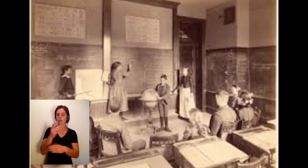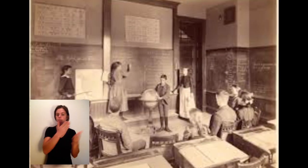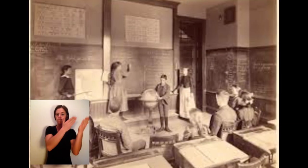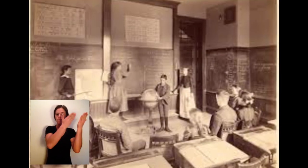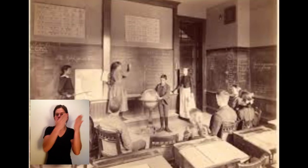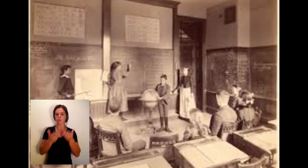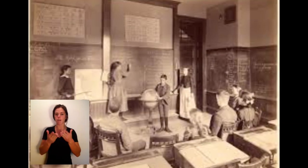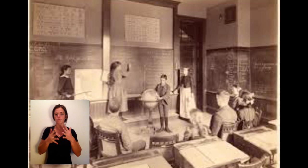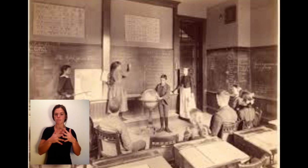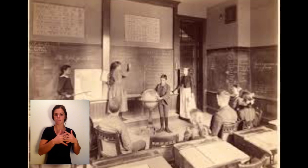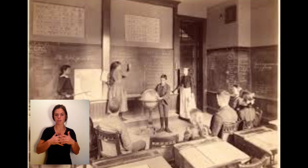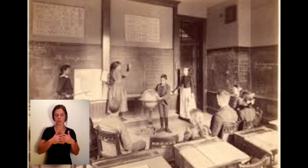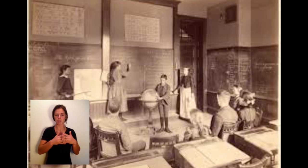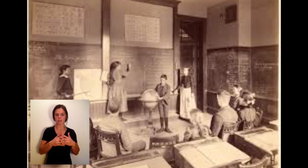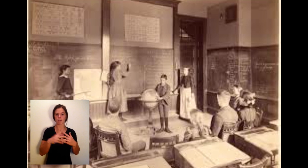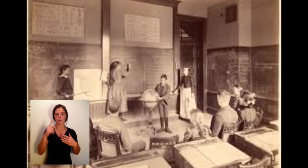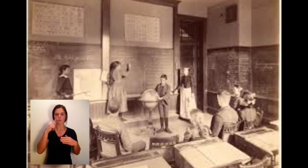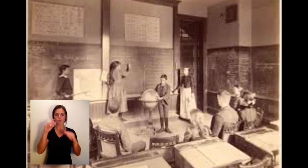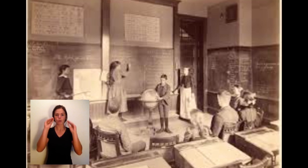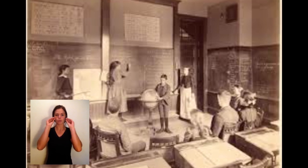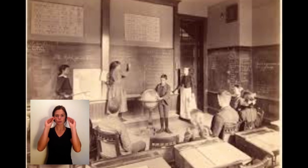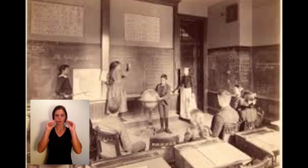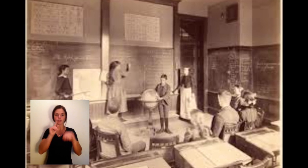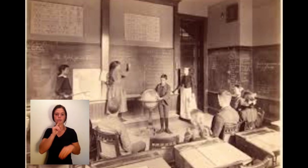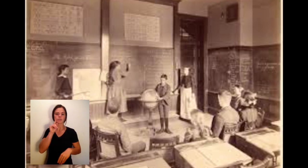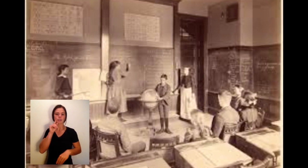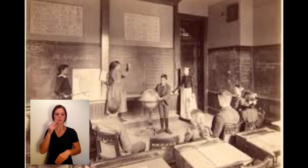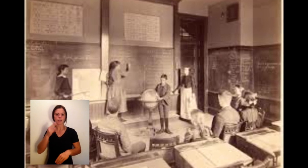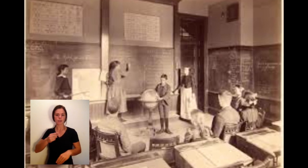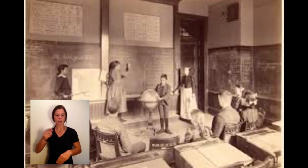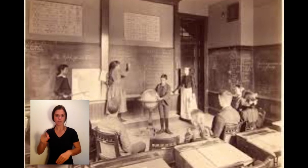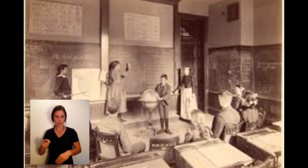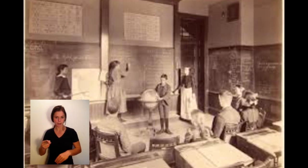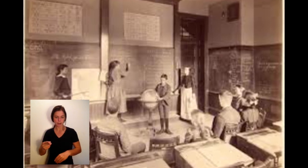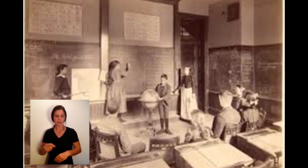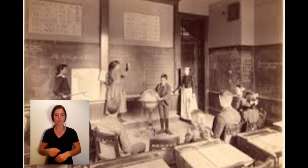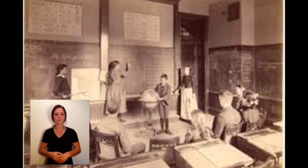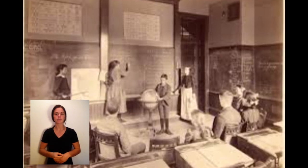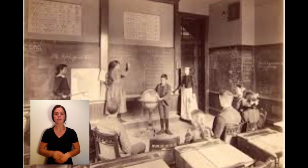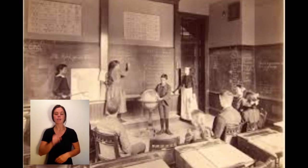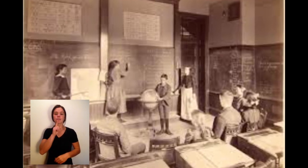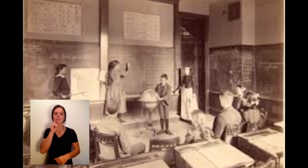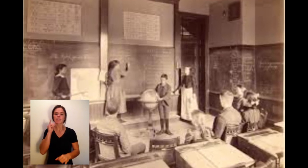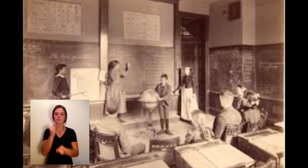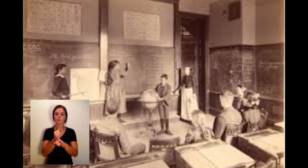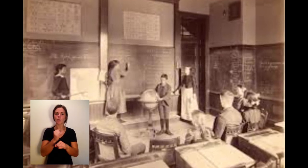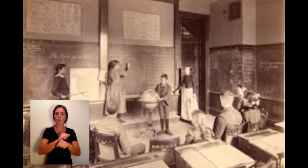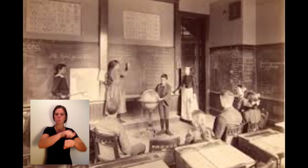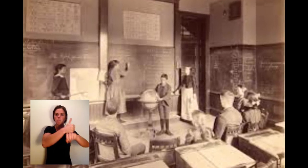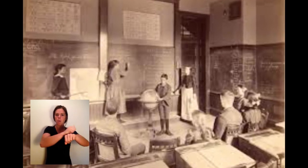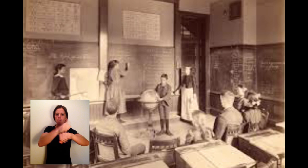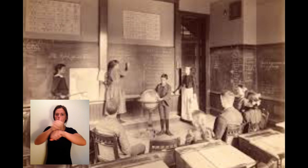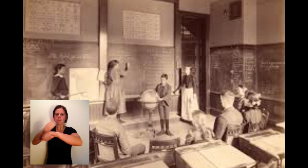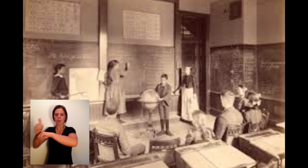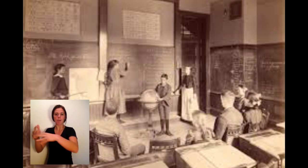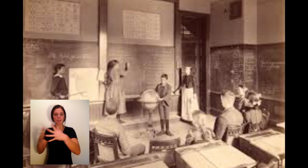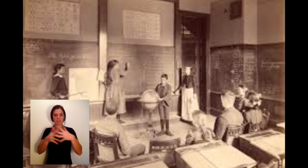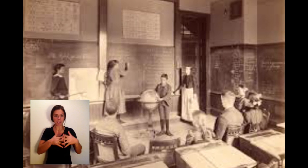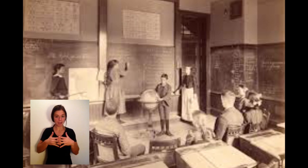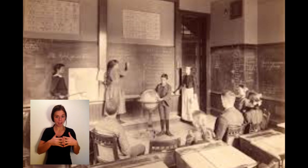After ASL was established in America as a form of communication to educate the deaf and hard of hearing, deaf schools began to